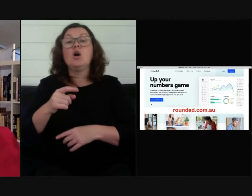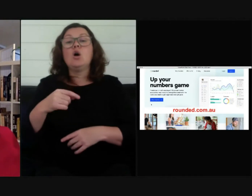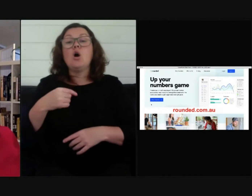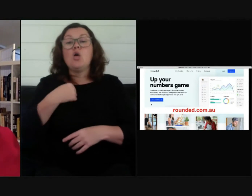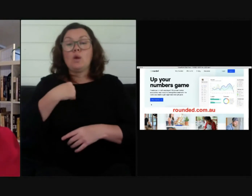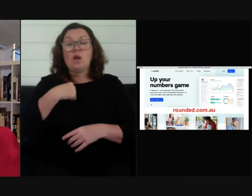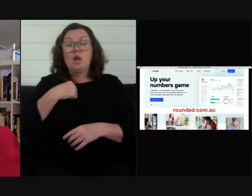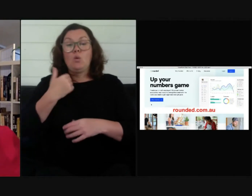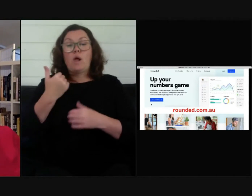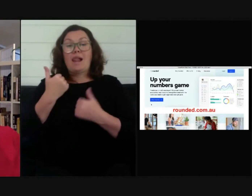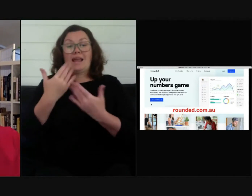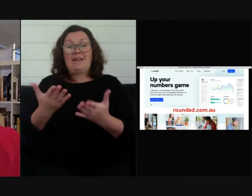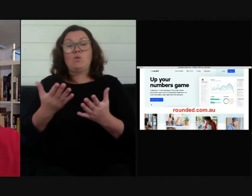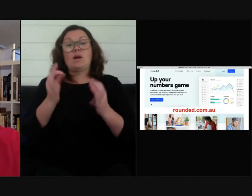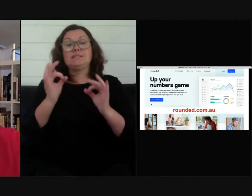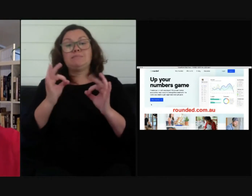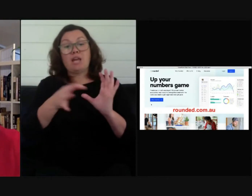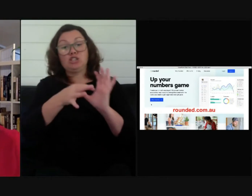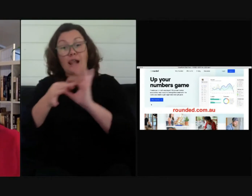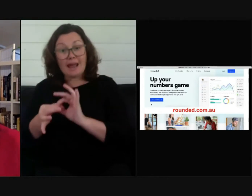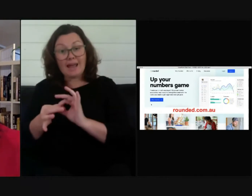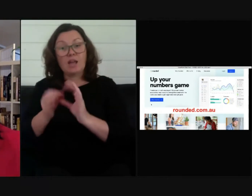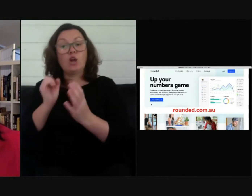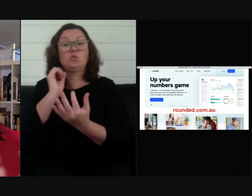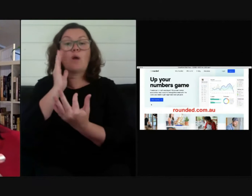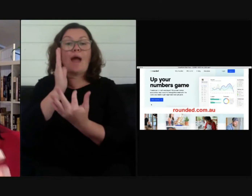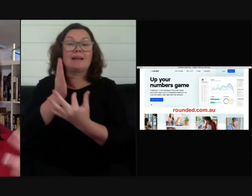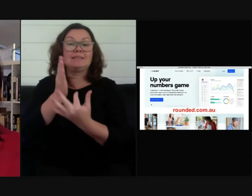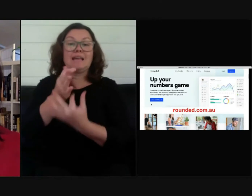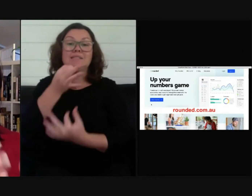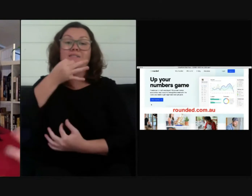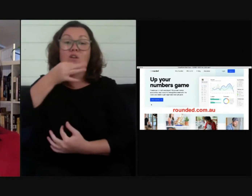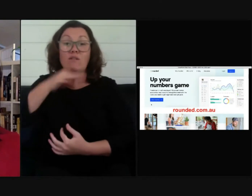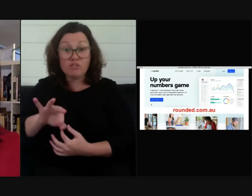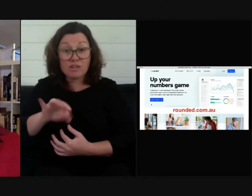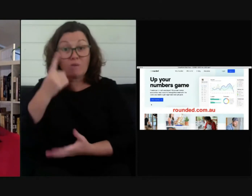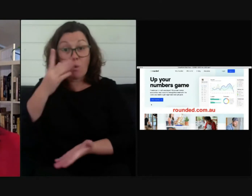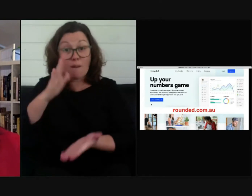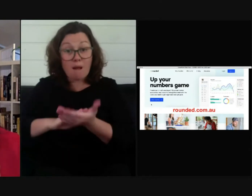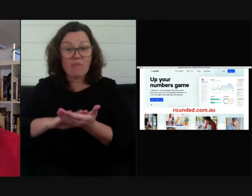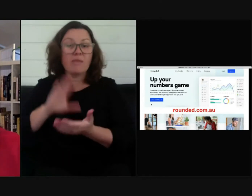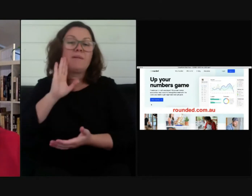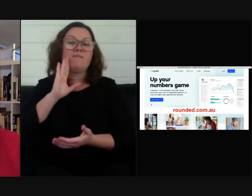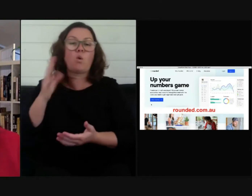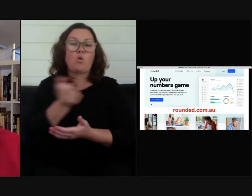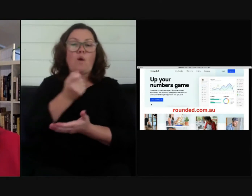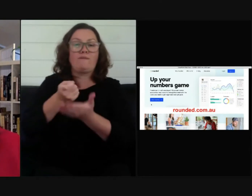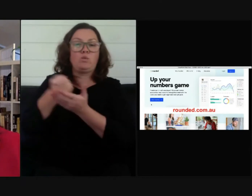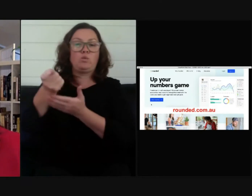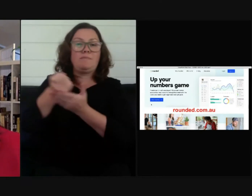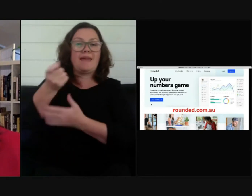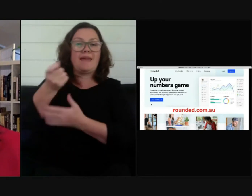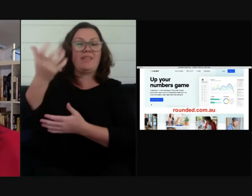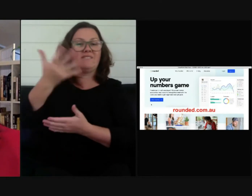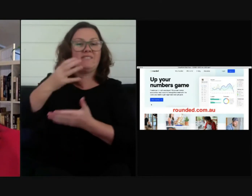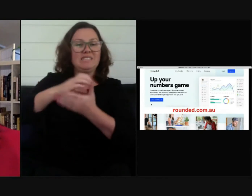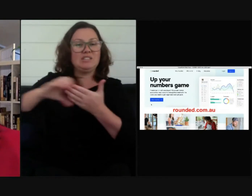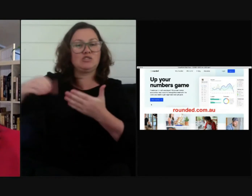month before you have to pay the $15, just to help you get some idea of whether or not it's going to be right for